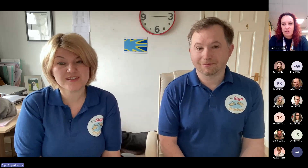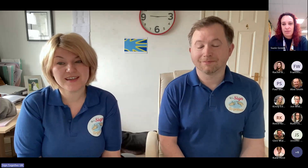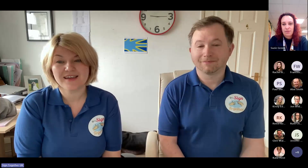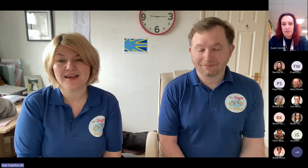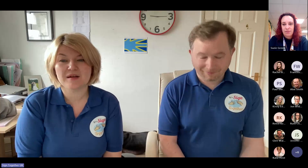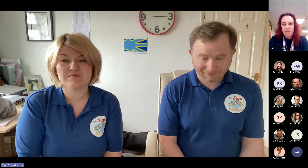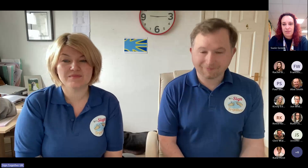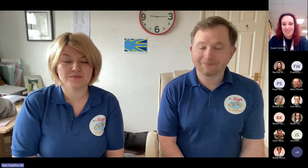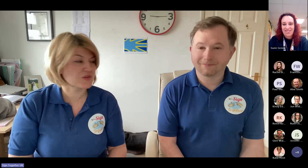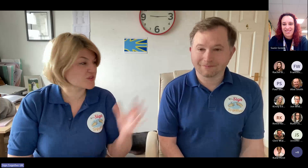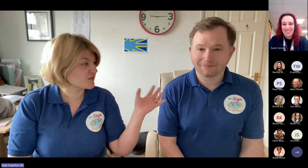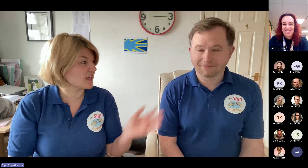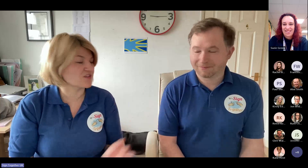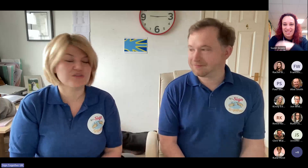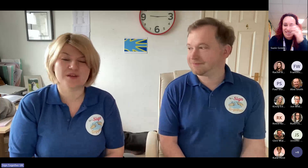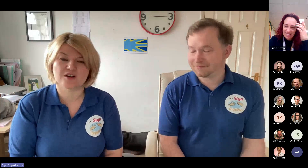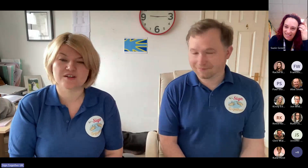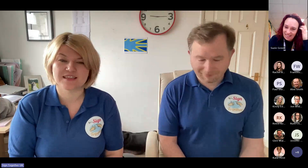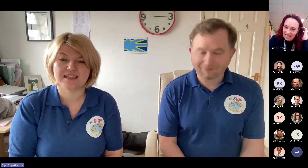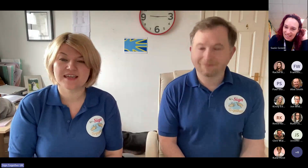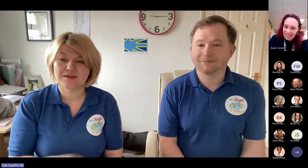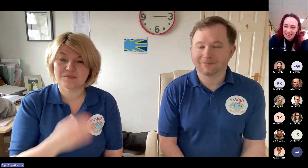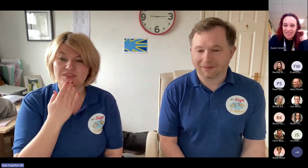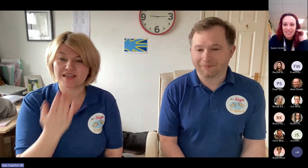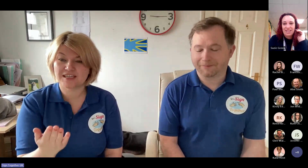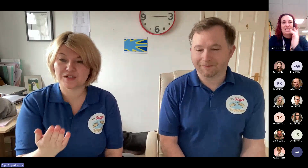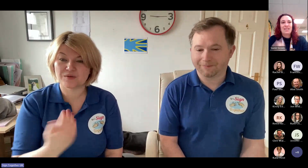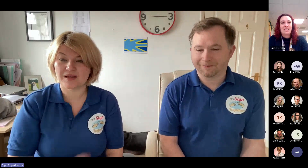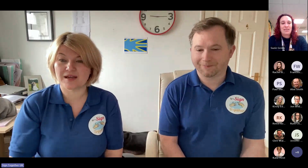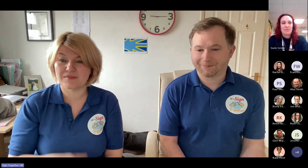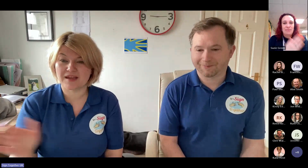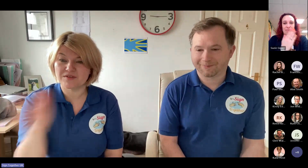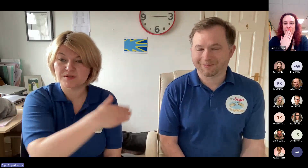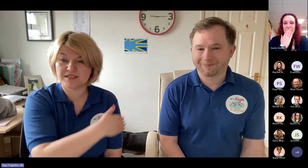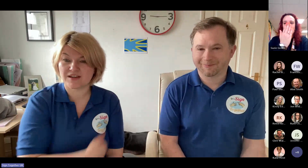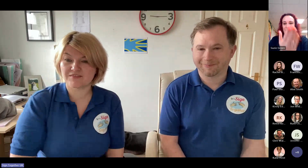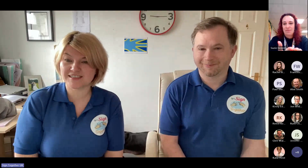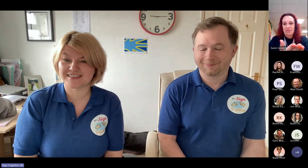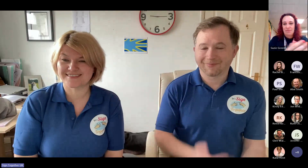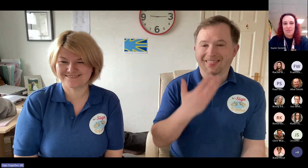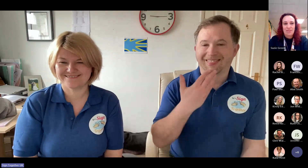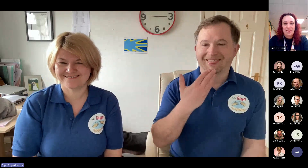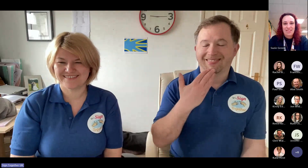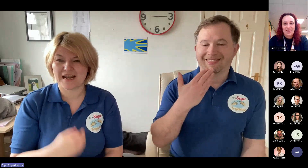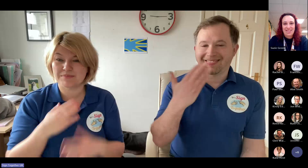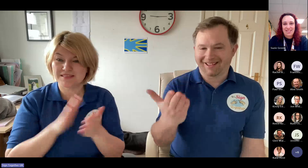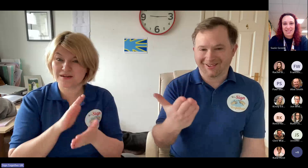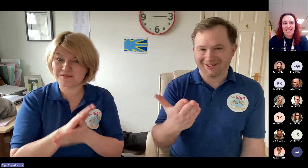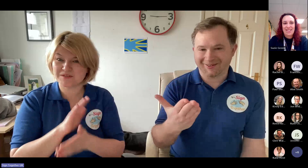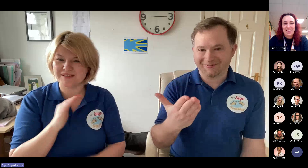resources, posters for the classroom, that kind of thing. But thank you, everybody, for having us. And happy Thank Sign Language you.